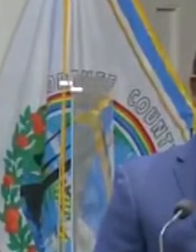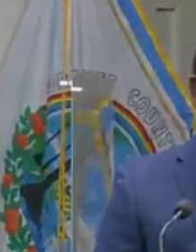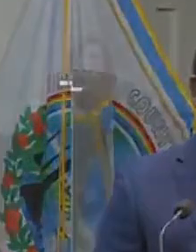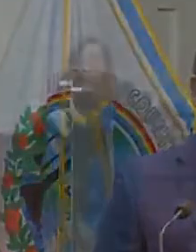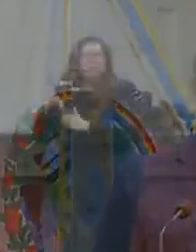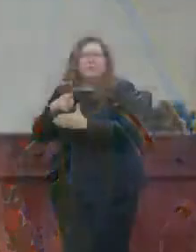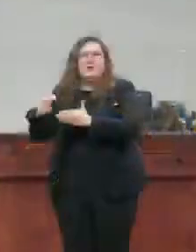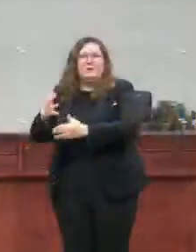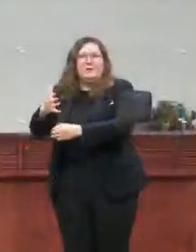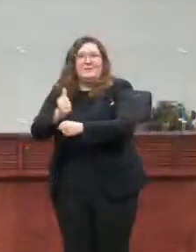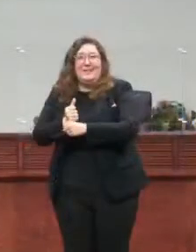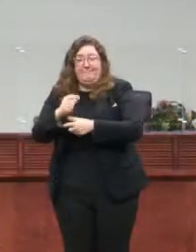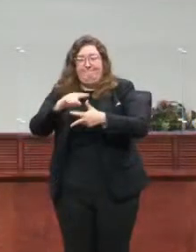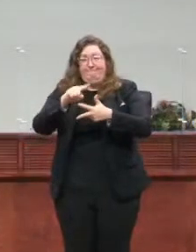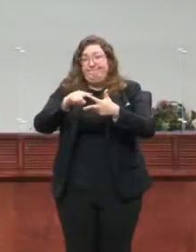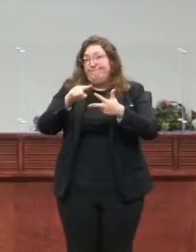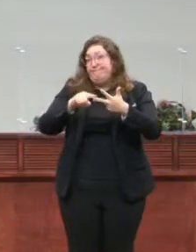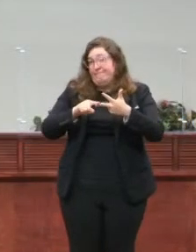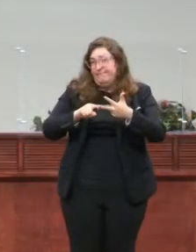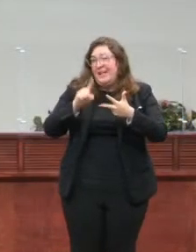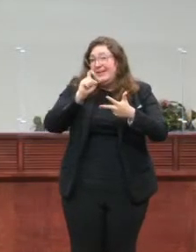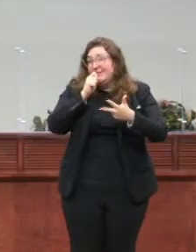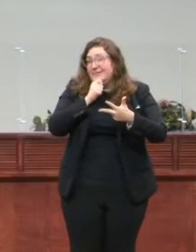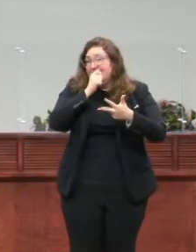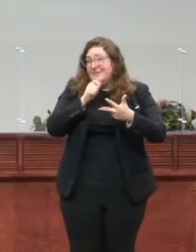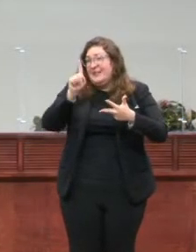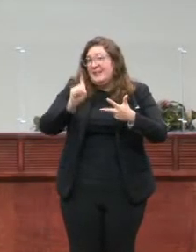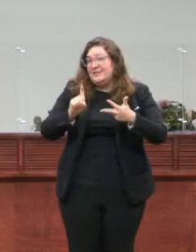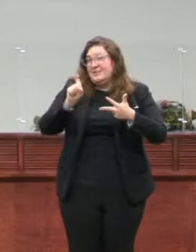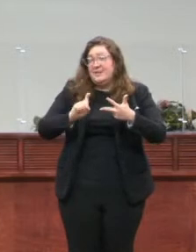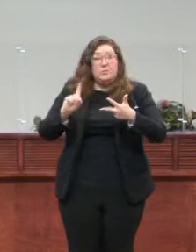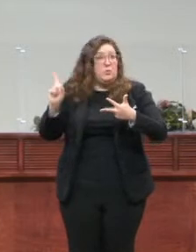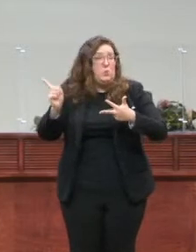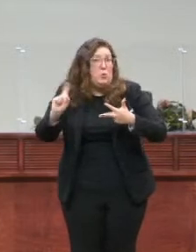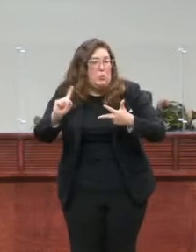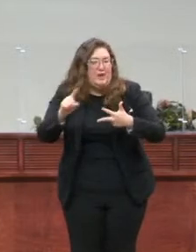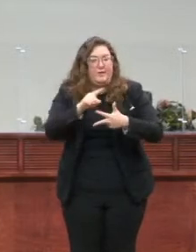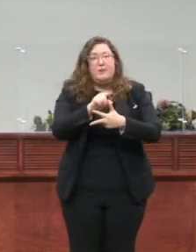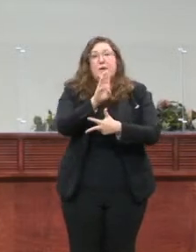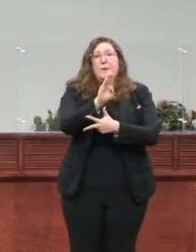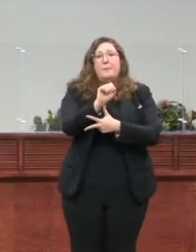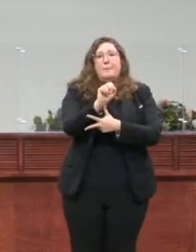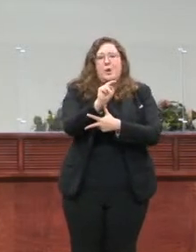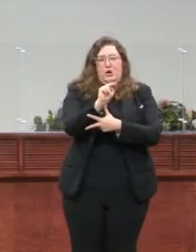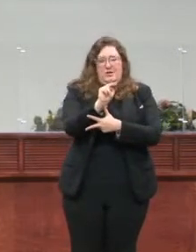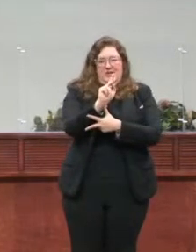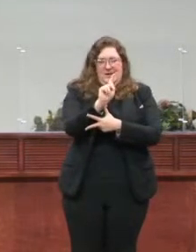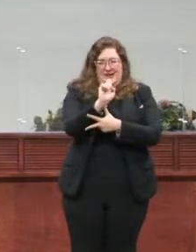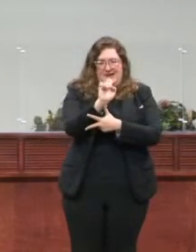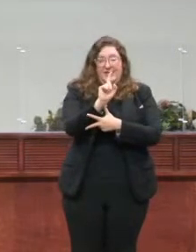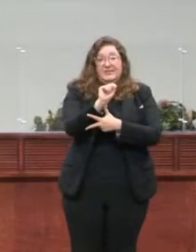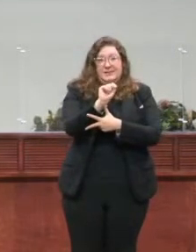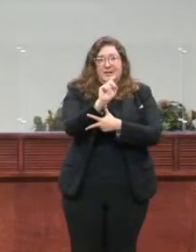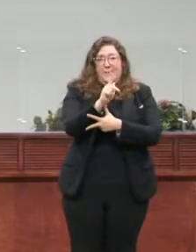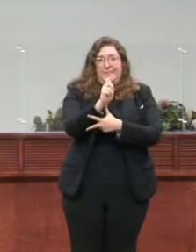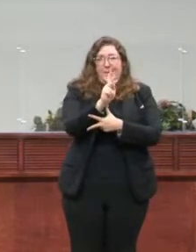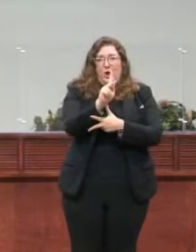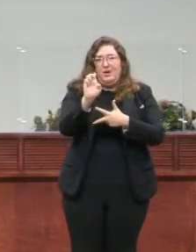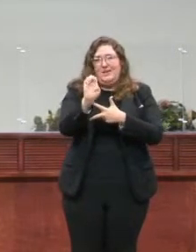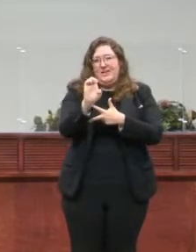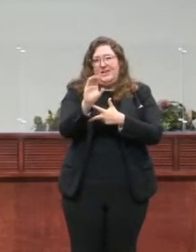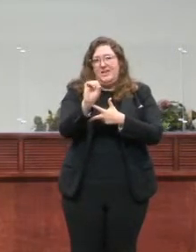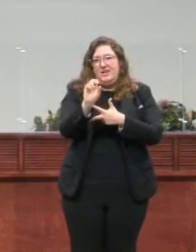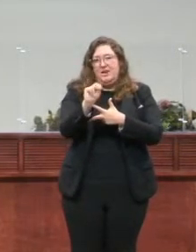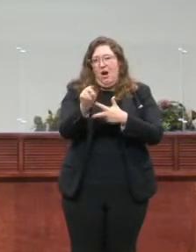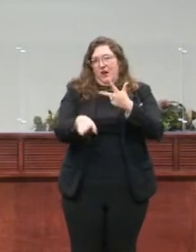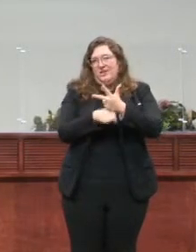The locations of the 3 Orange County Health Services run testing sites are Barnett Park, the Econ Soccer Complex,